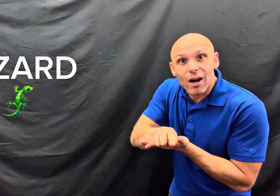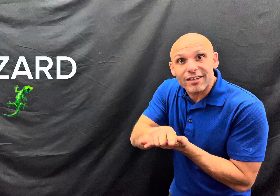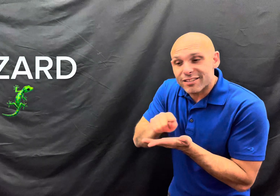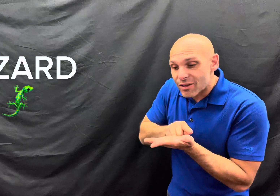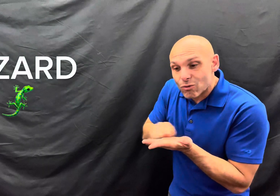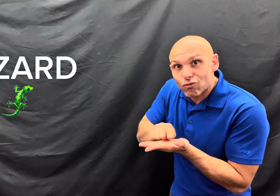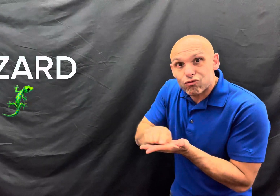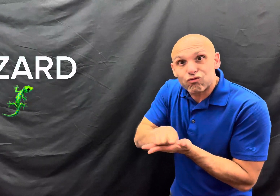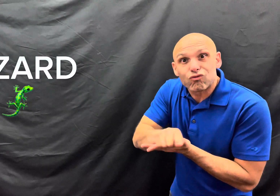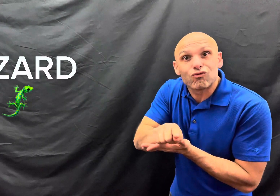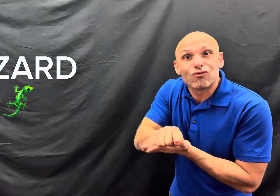across.